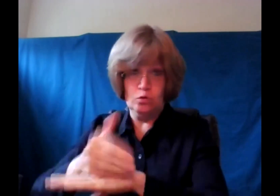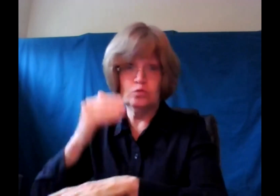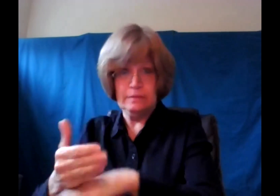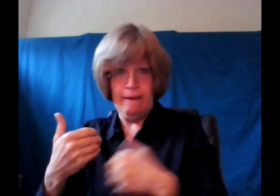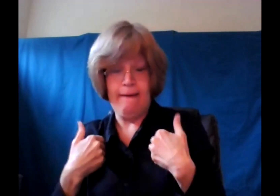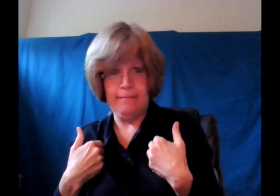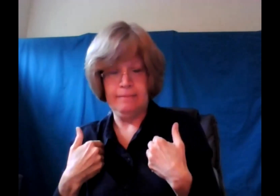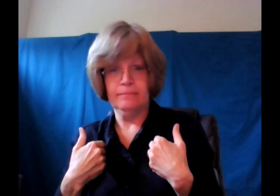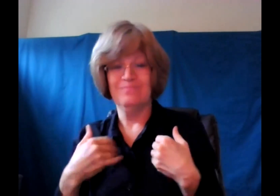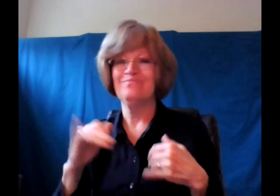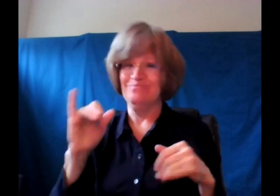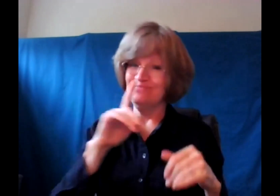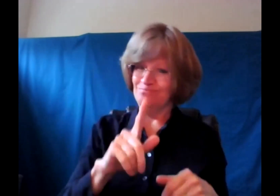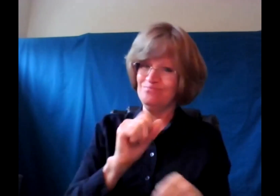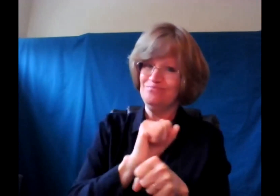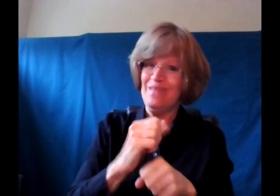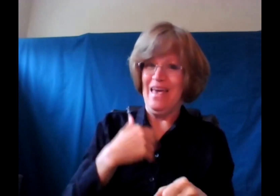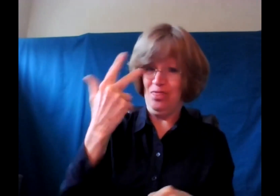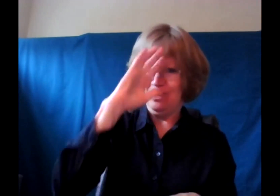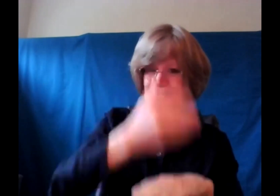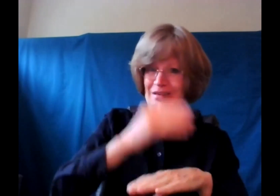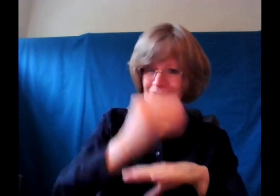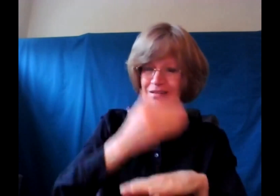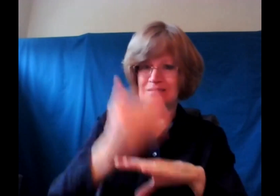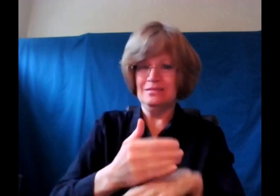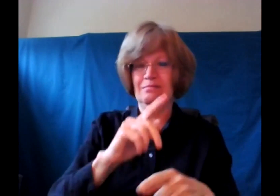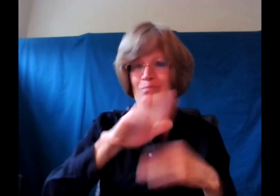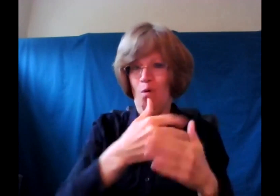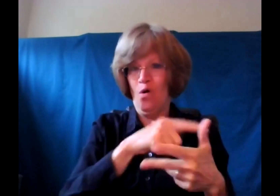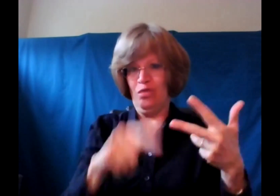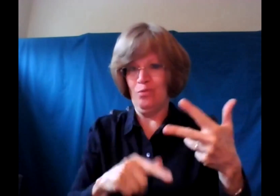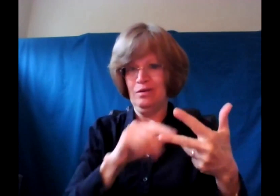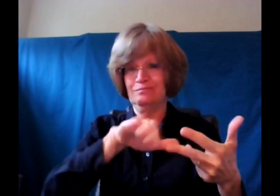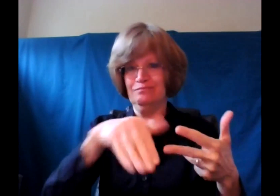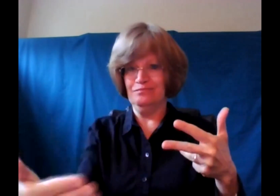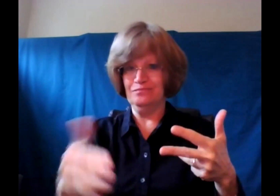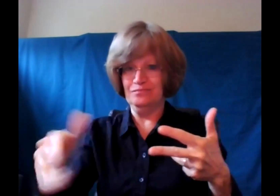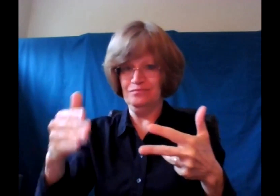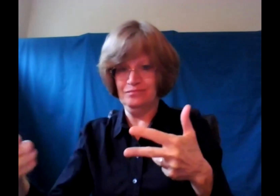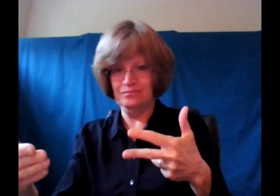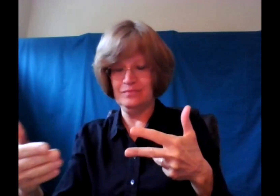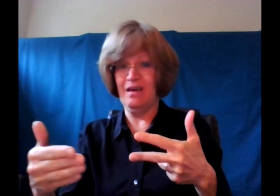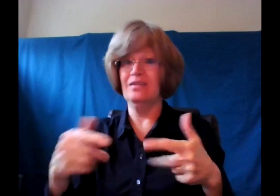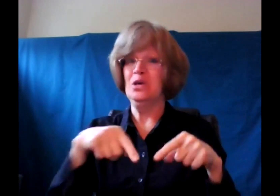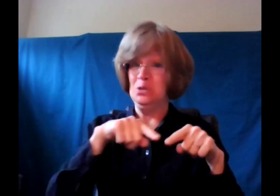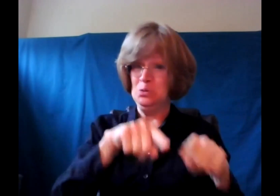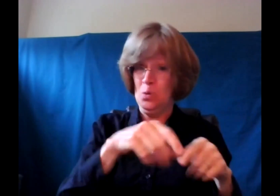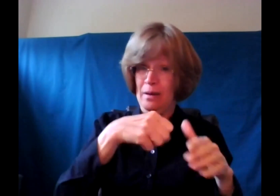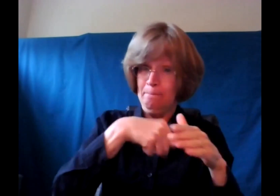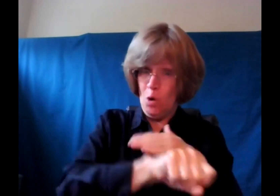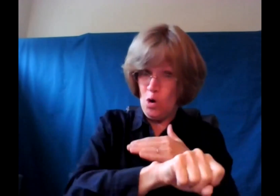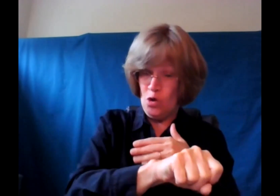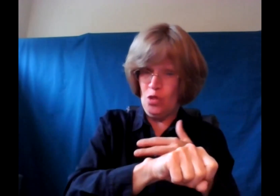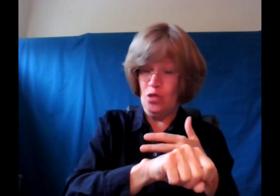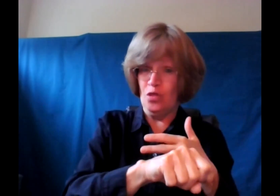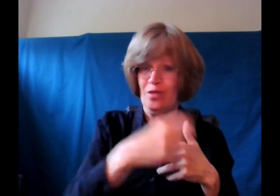daughters. They actually had three sons and all of the sons passed away, either during